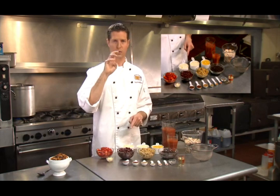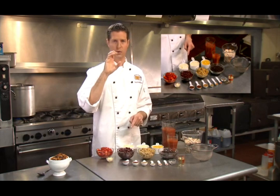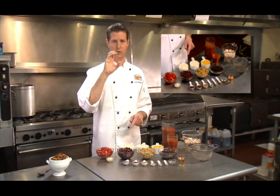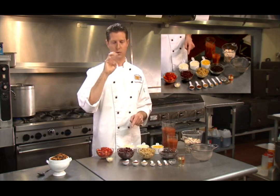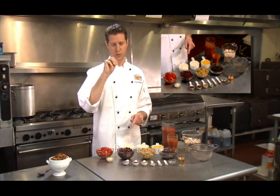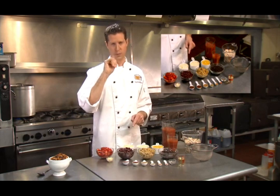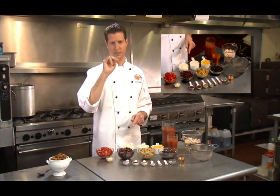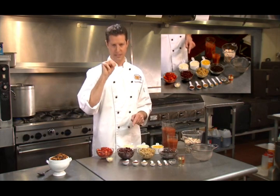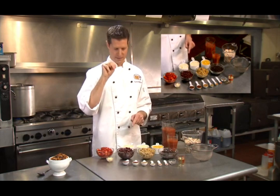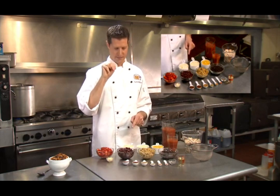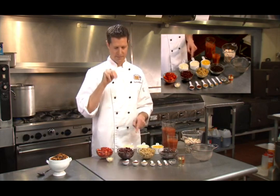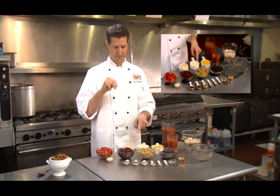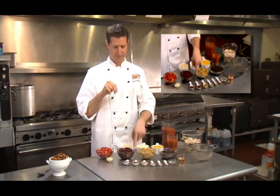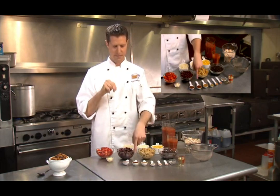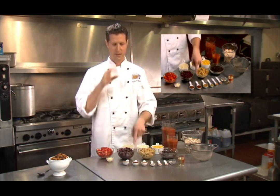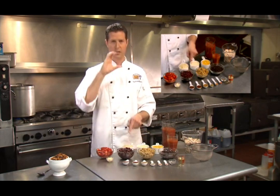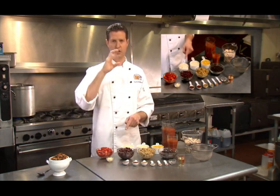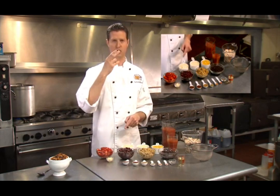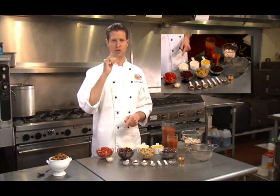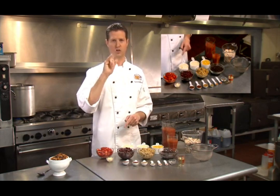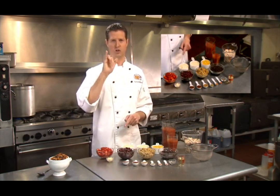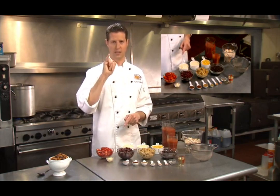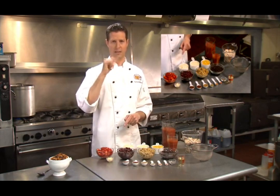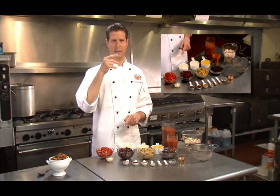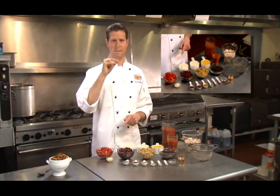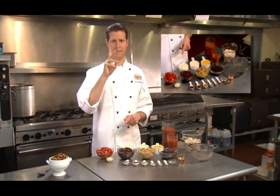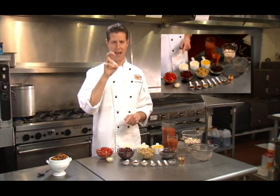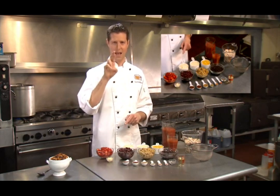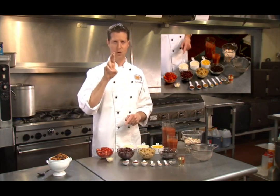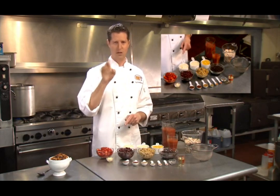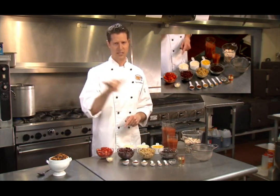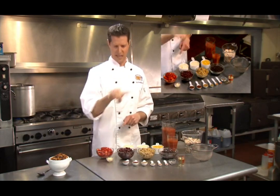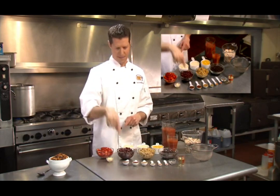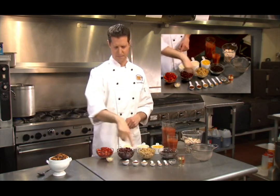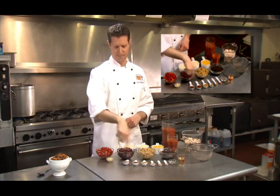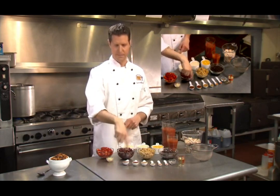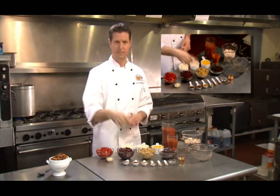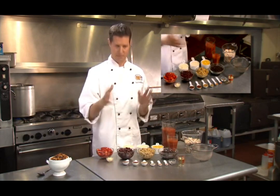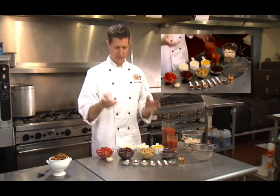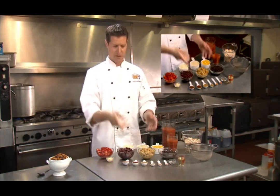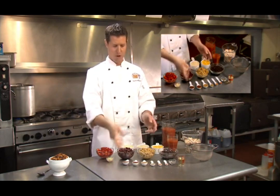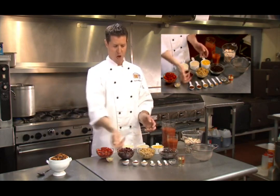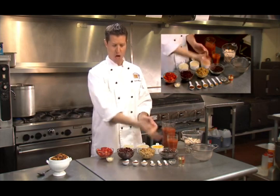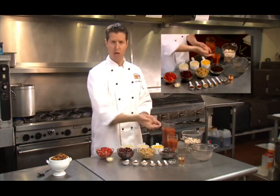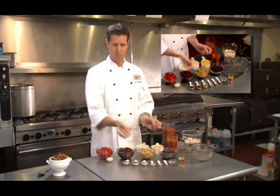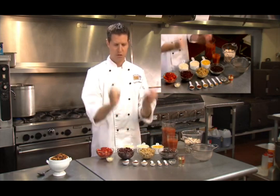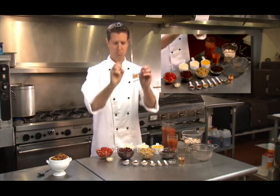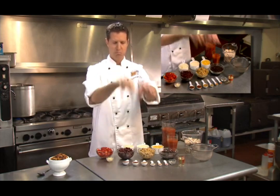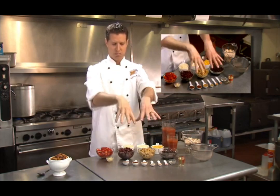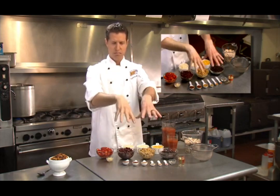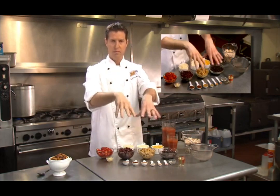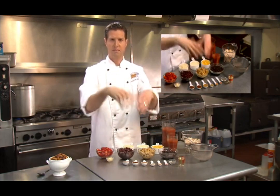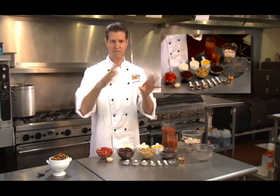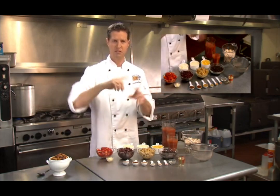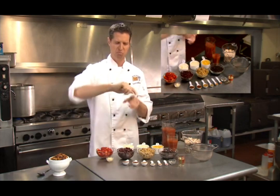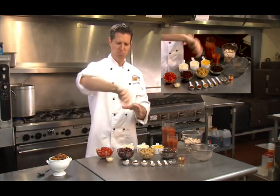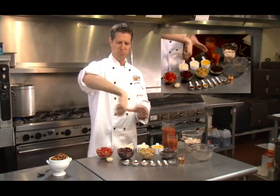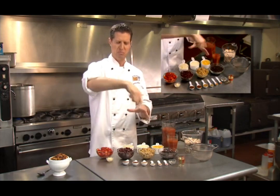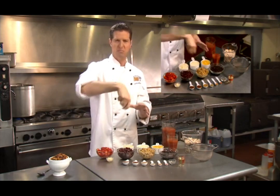cumin, and chili powder. These 2 are the same in it. Stir for